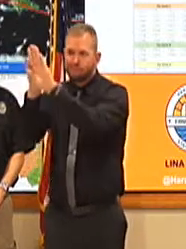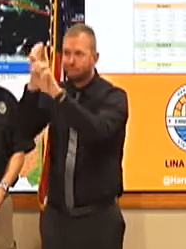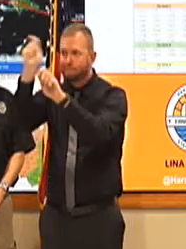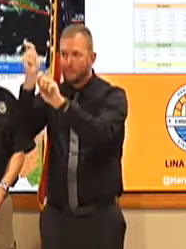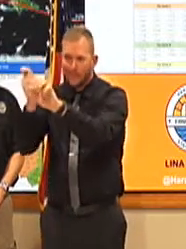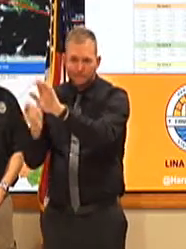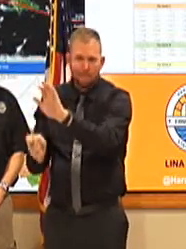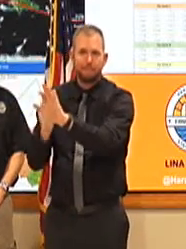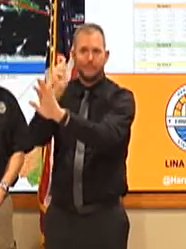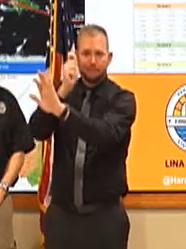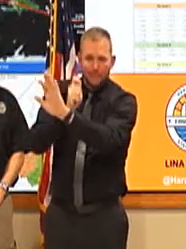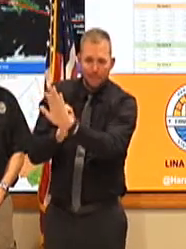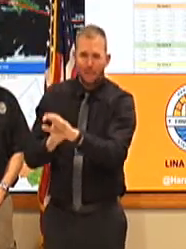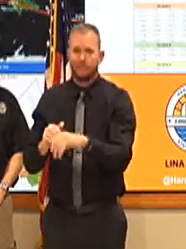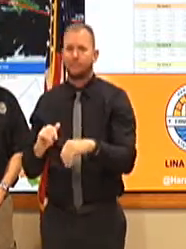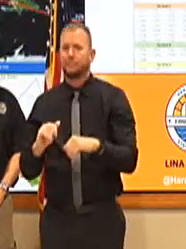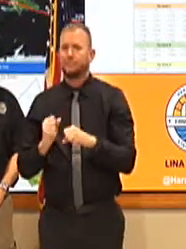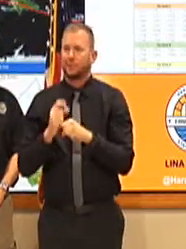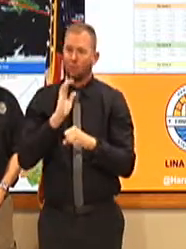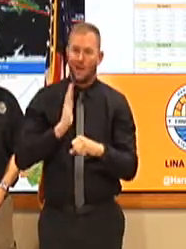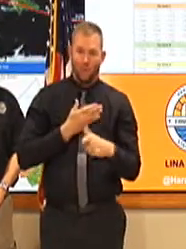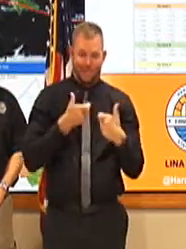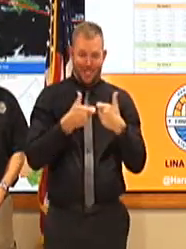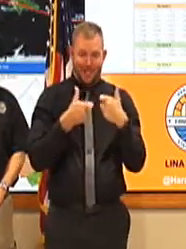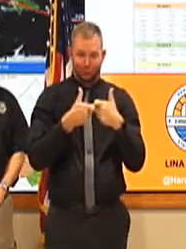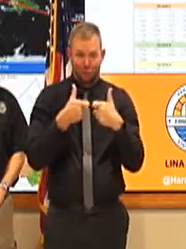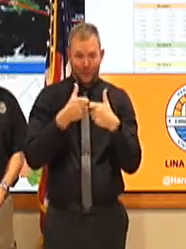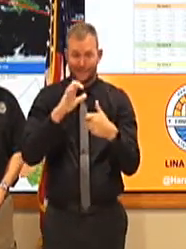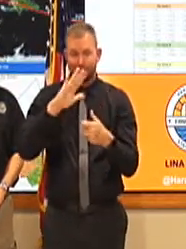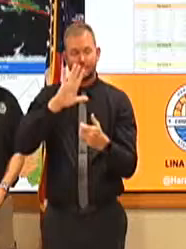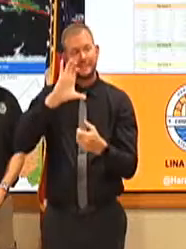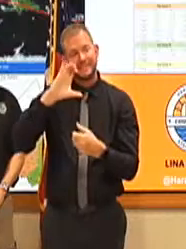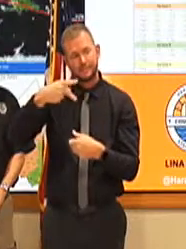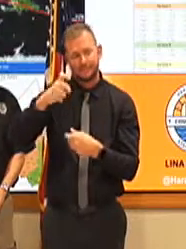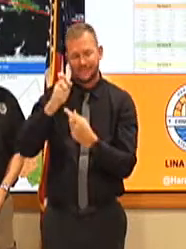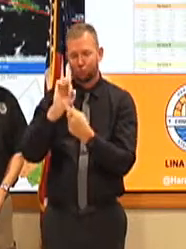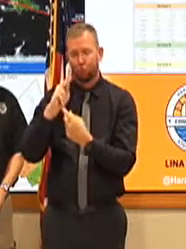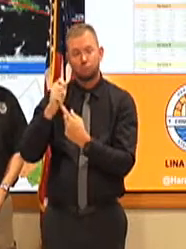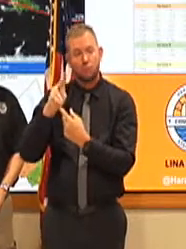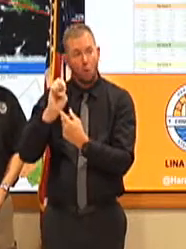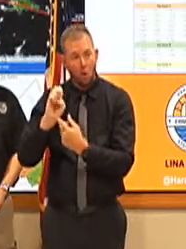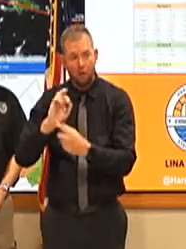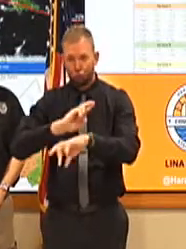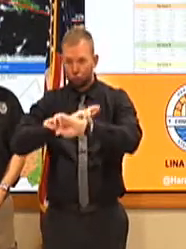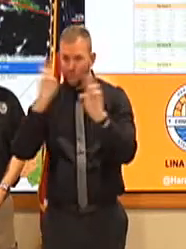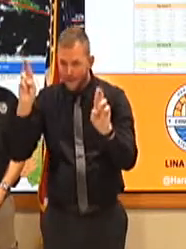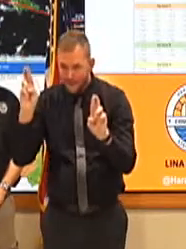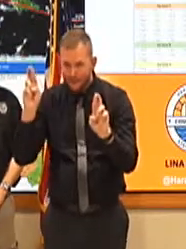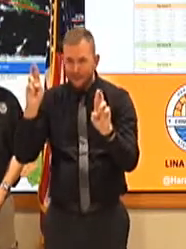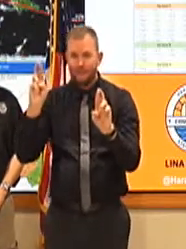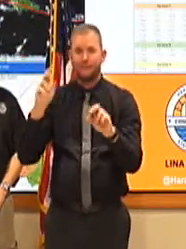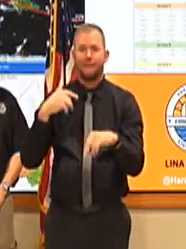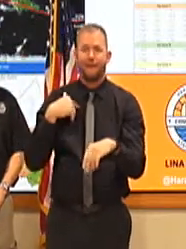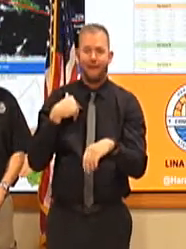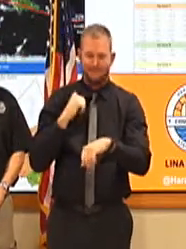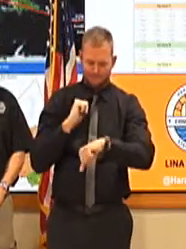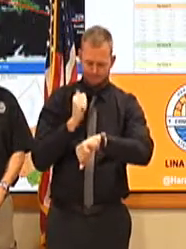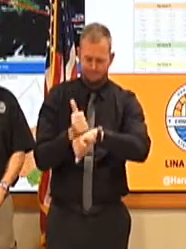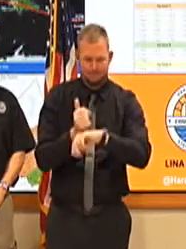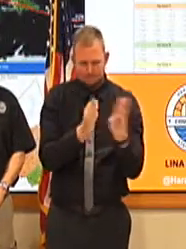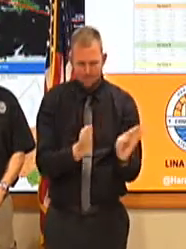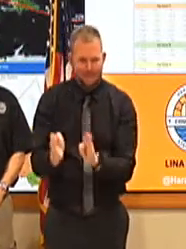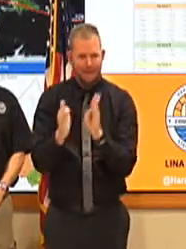Centerpoint to make sure that if we have issues of power, that is restored as quickly as possible. Debris pickup,